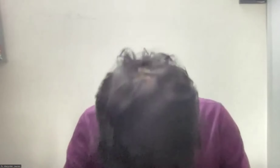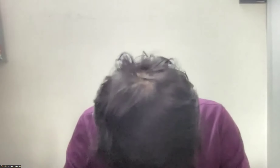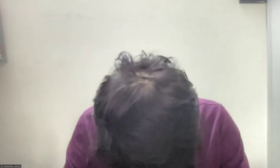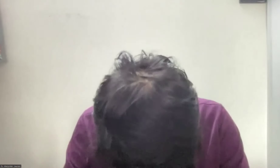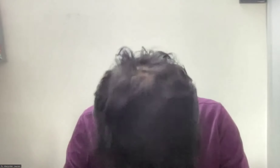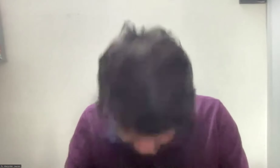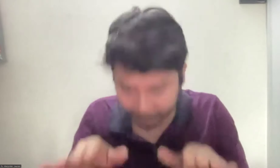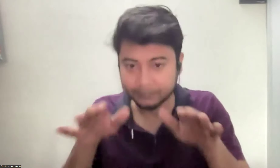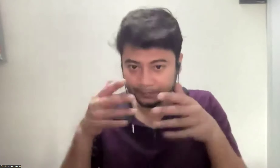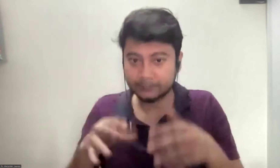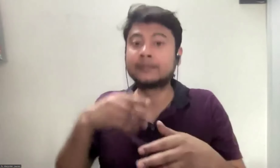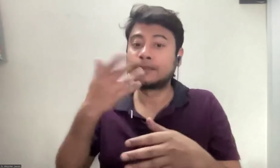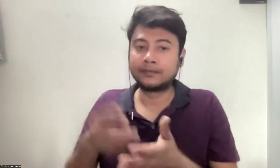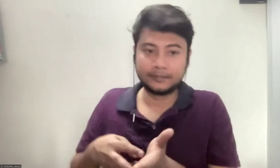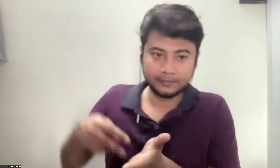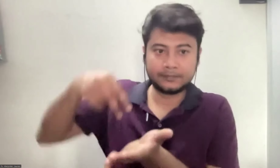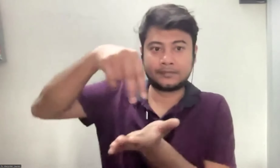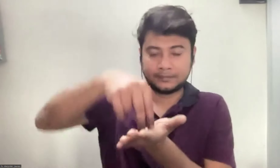Aarti.